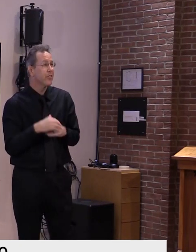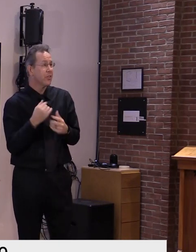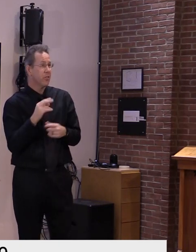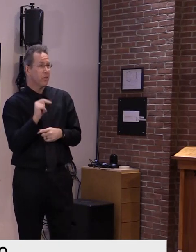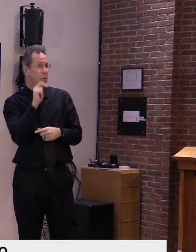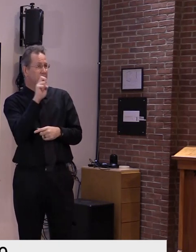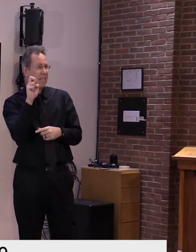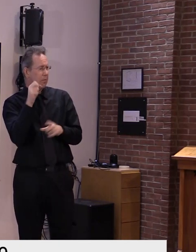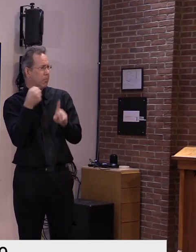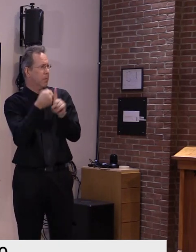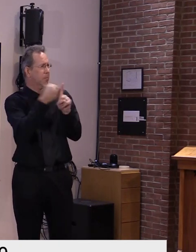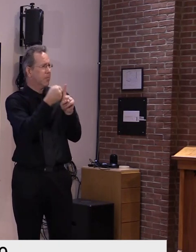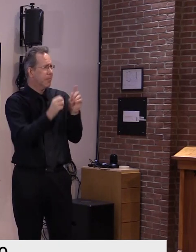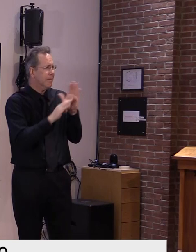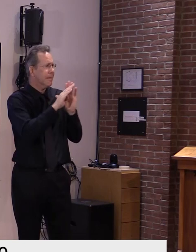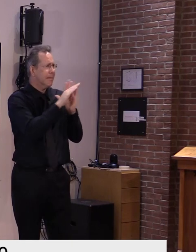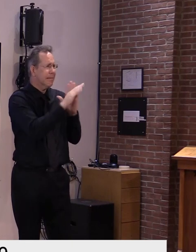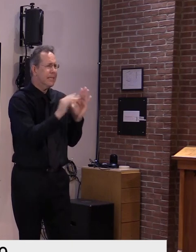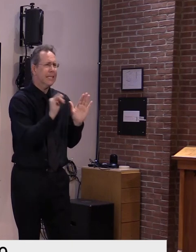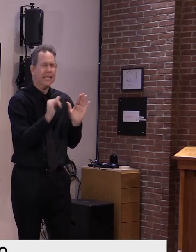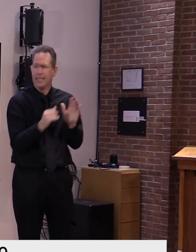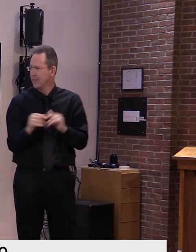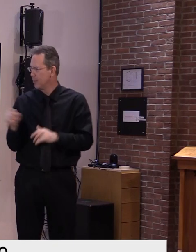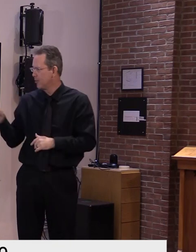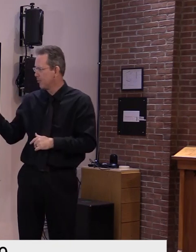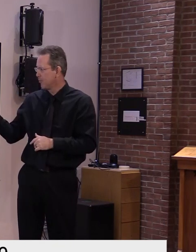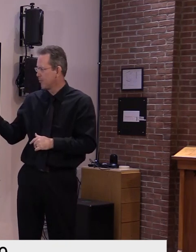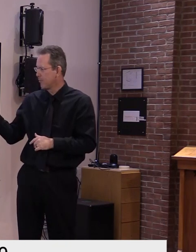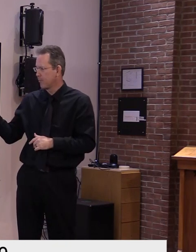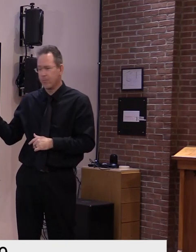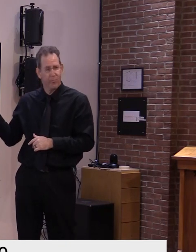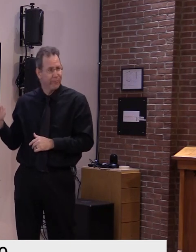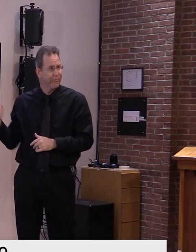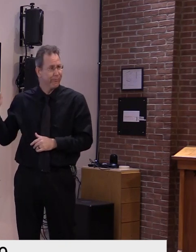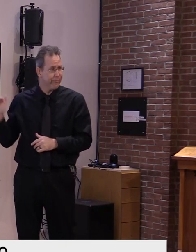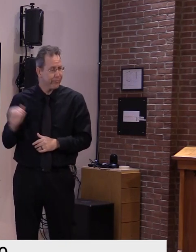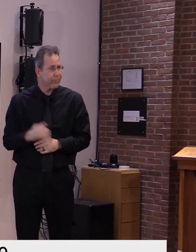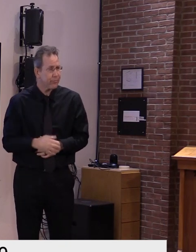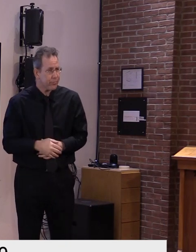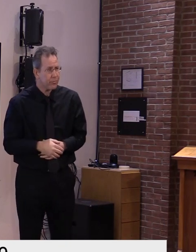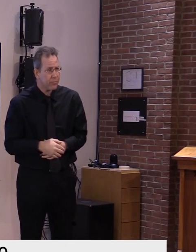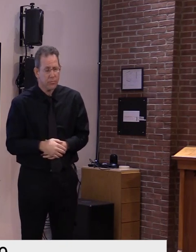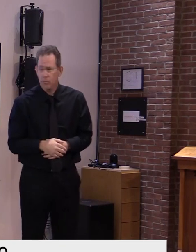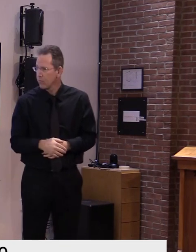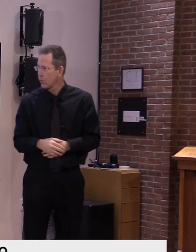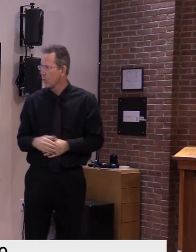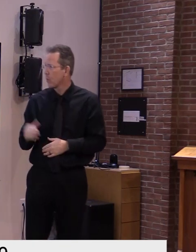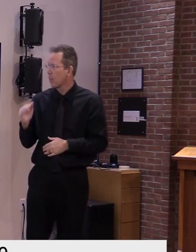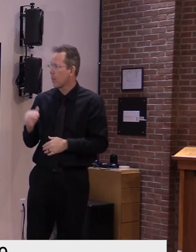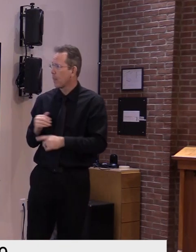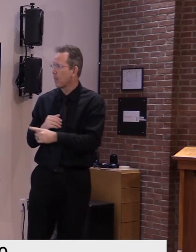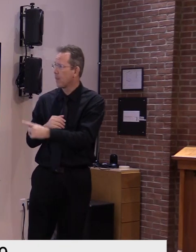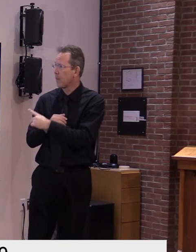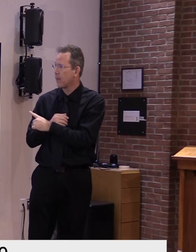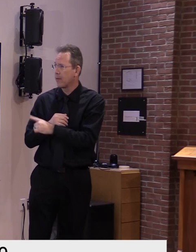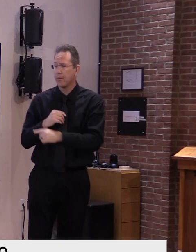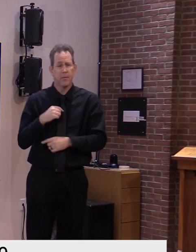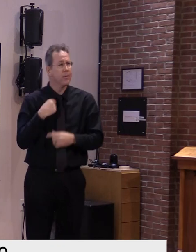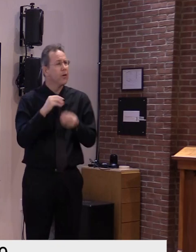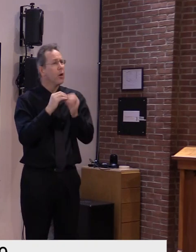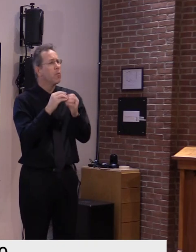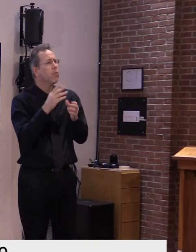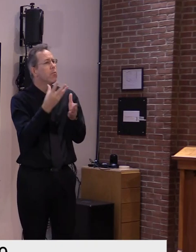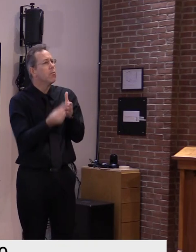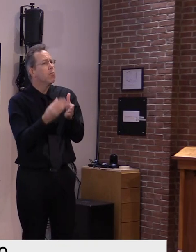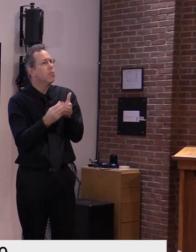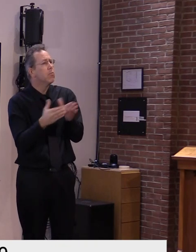the 5% threshold recommended by the World Health Organization. A similarly alarming statistic is